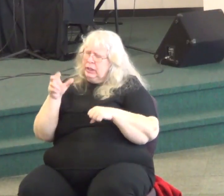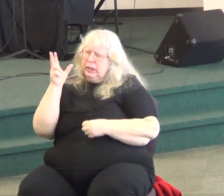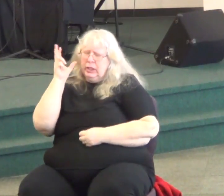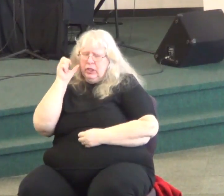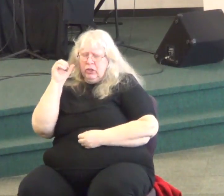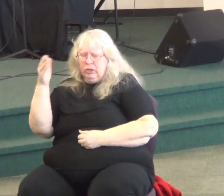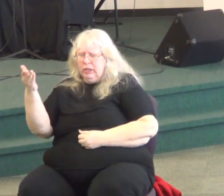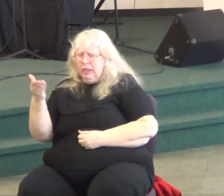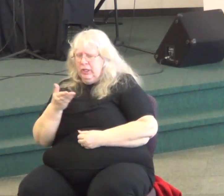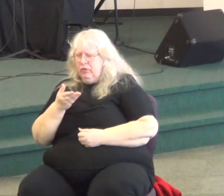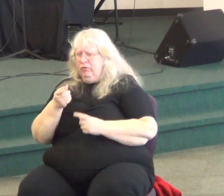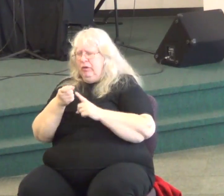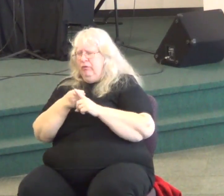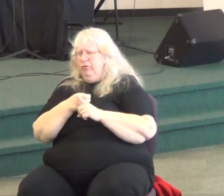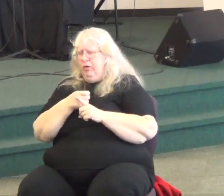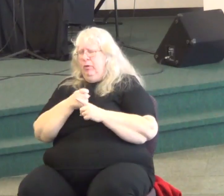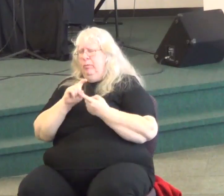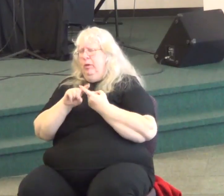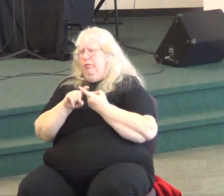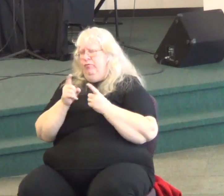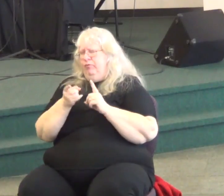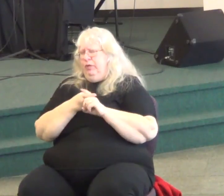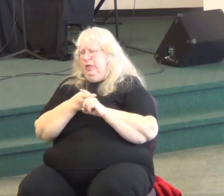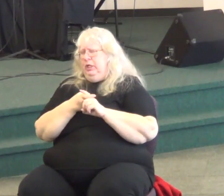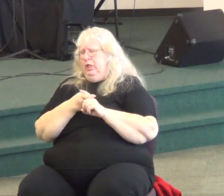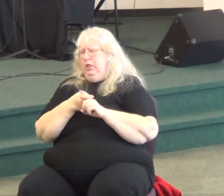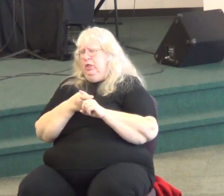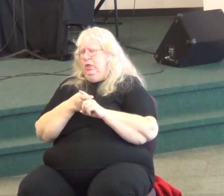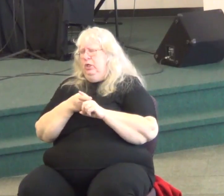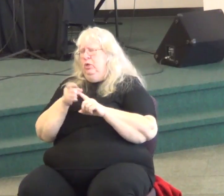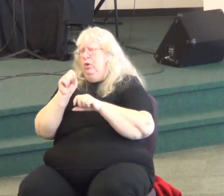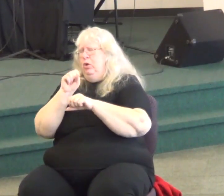or a coworker and just accept the offer.